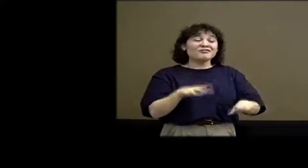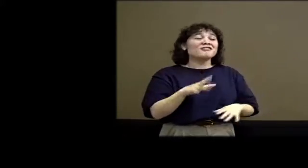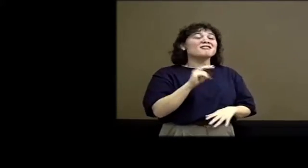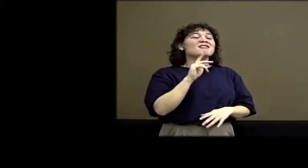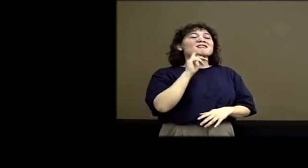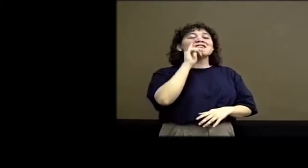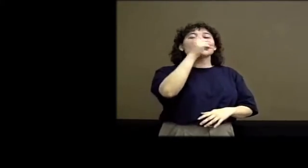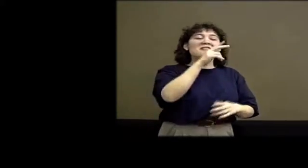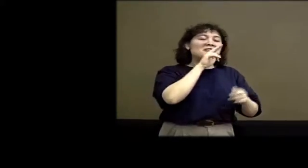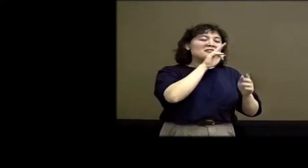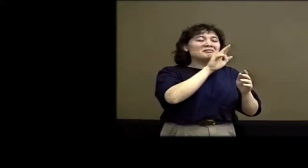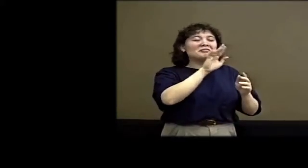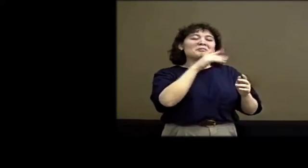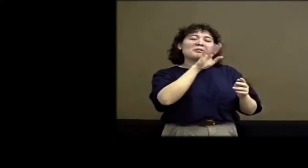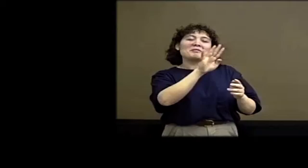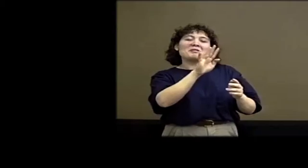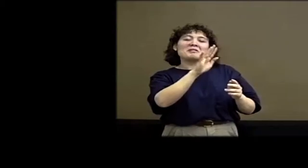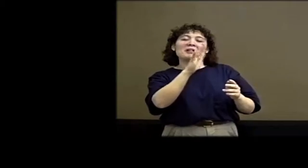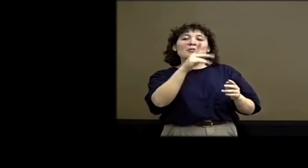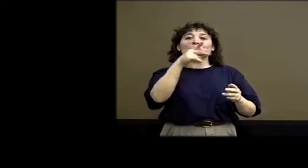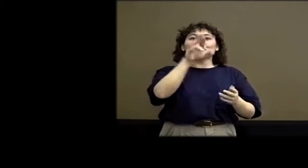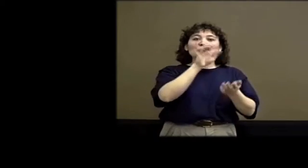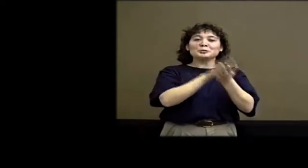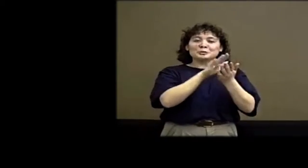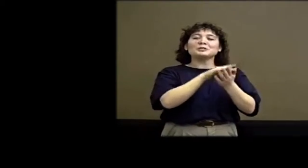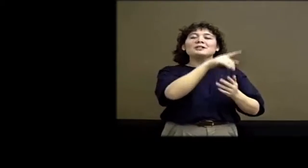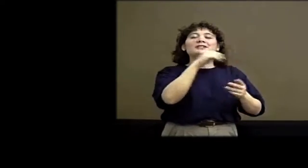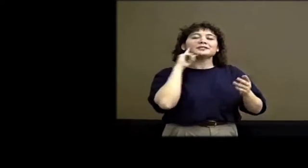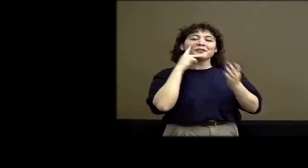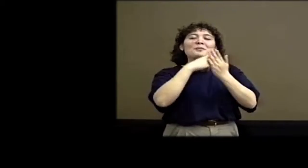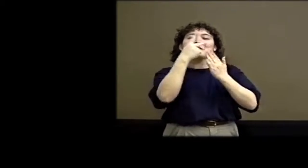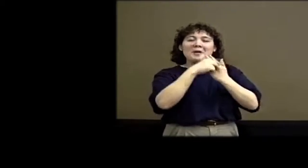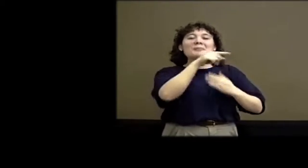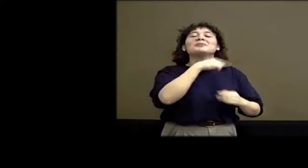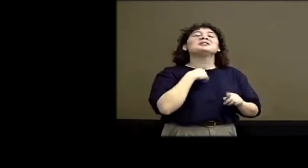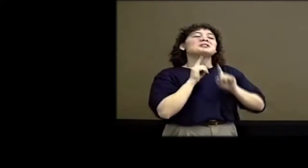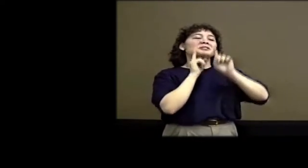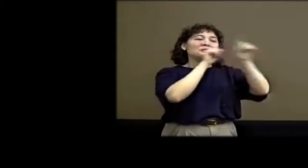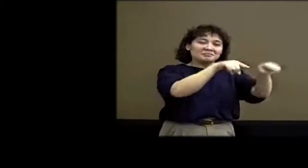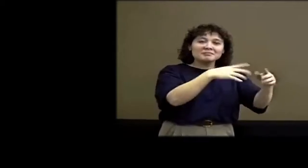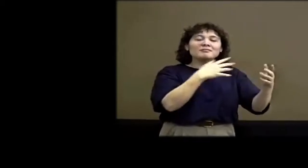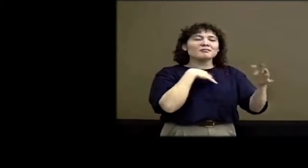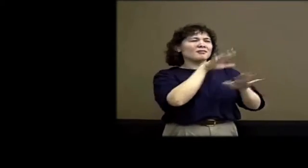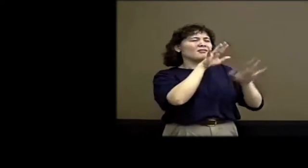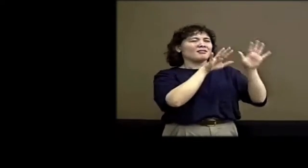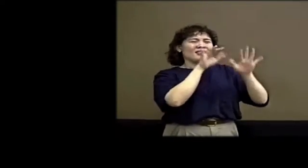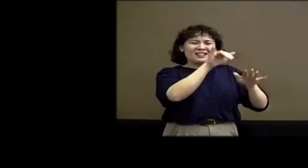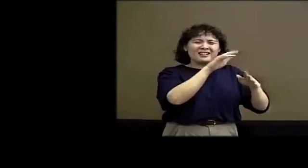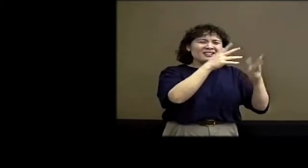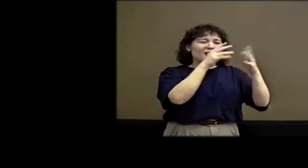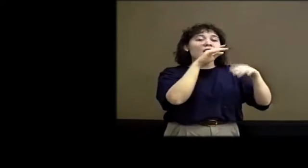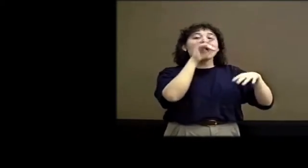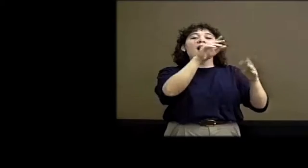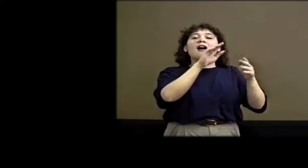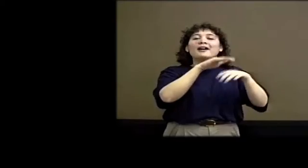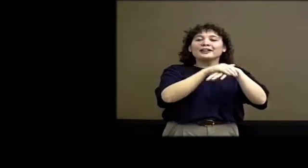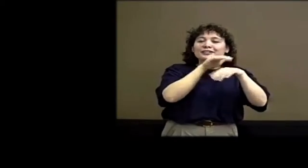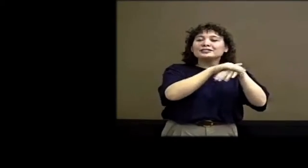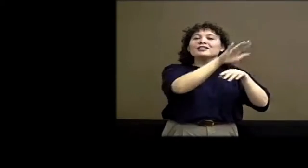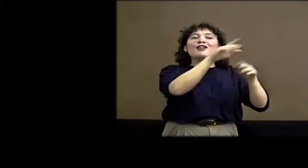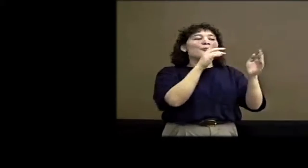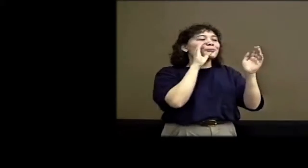asked a bunch of questions, and before you know it, I was proficient. When I was around 4 years old, I entered a deaf program at my preschool. That's where I learned English, which is